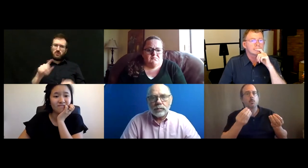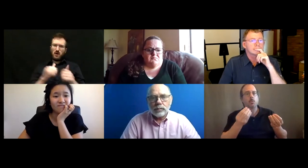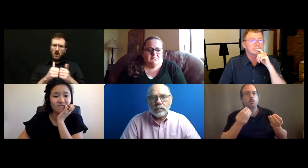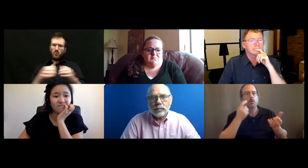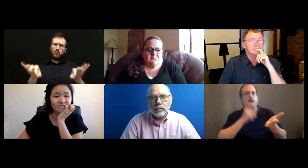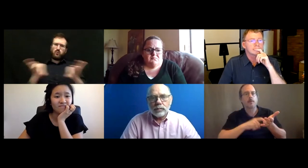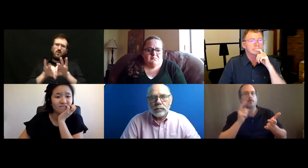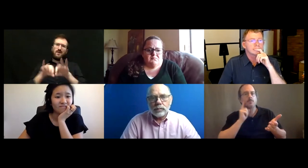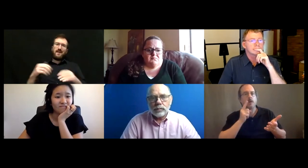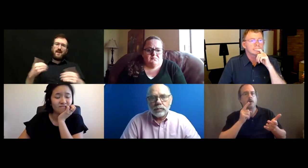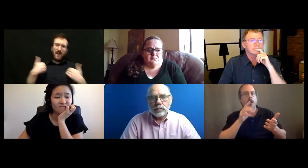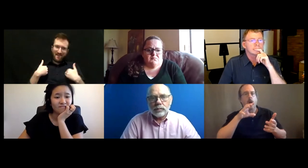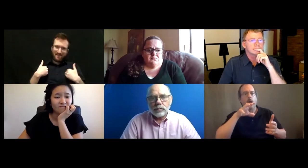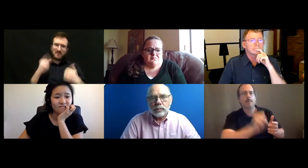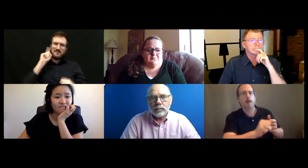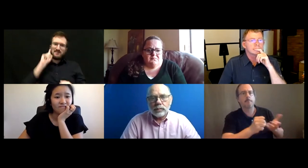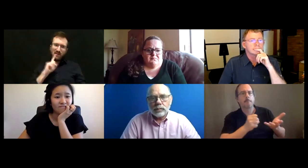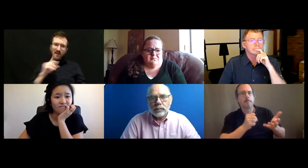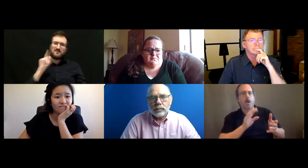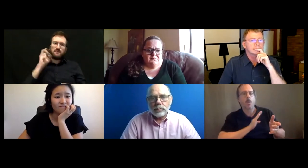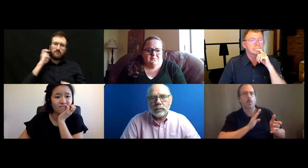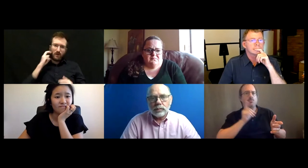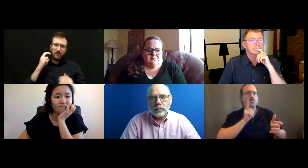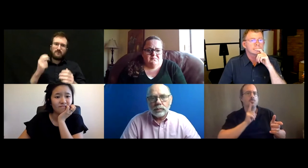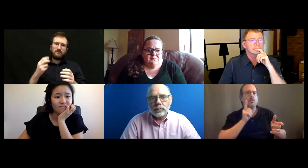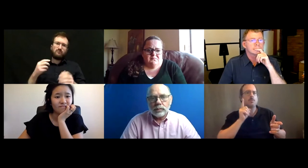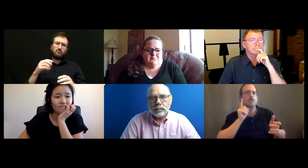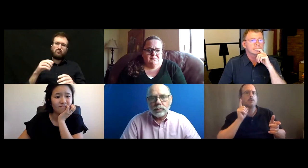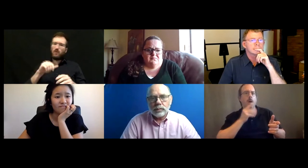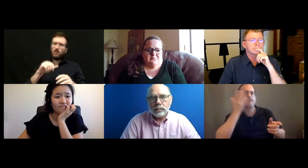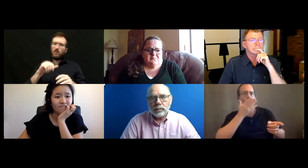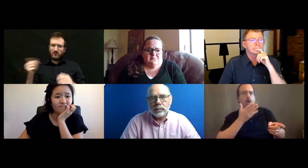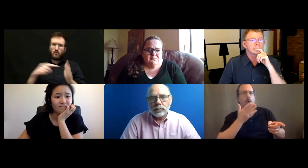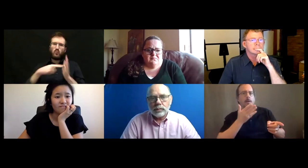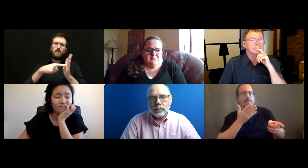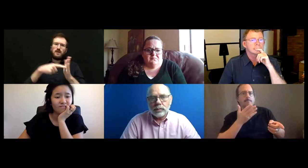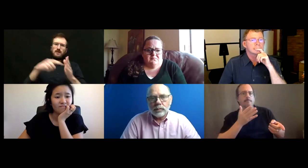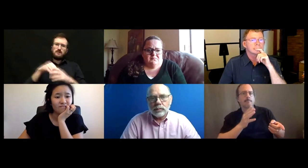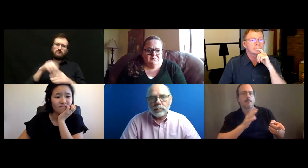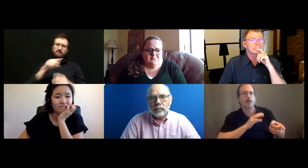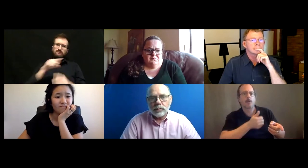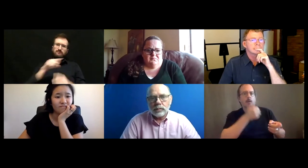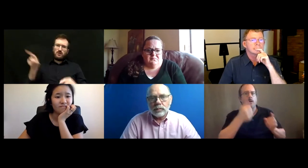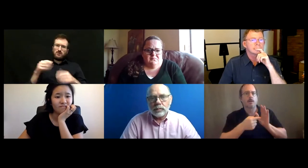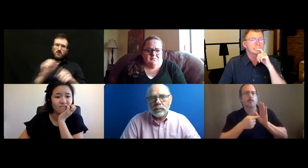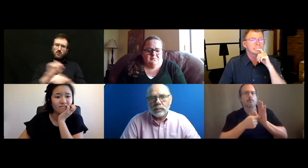Have you noticed any deaf representation?